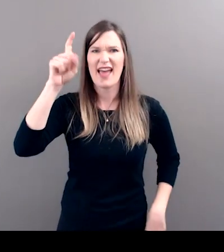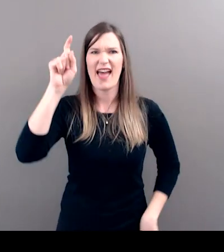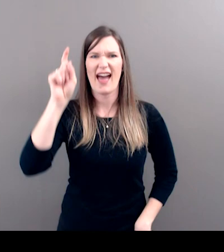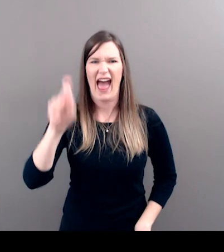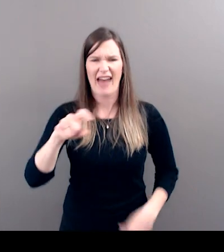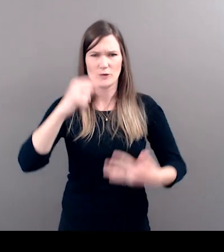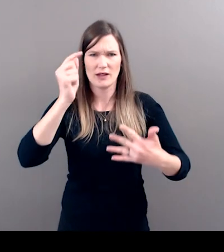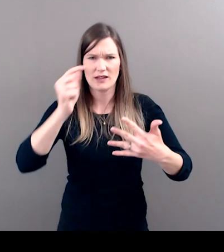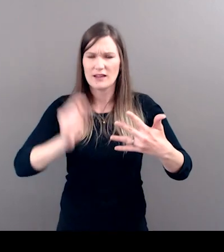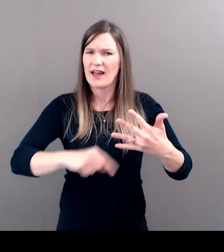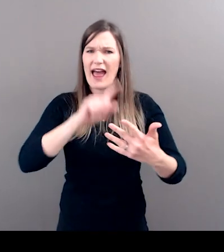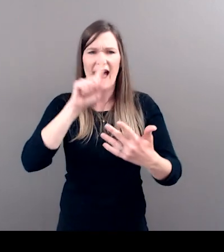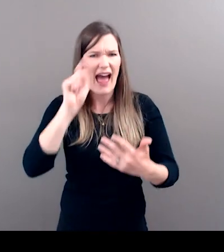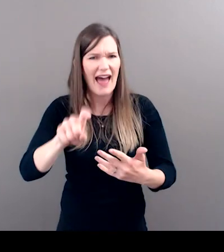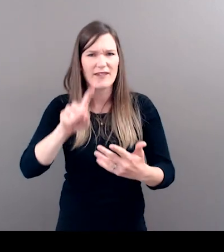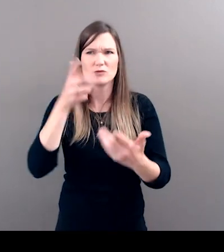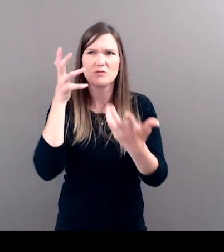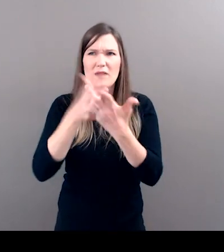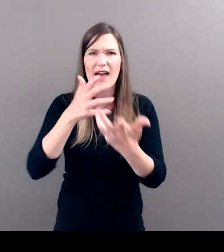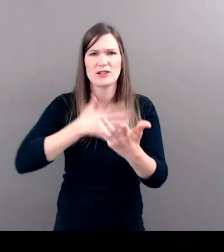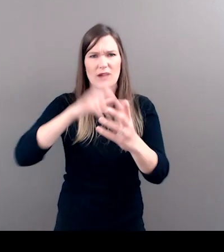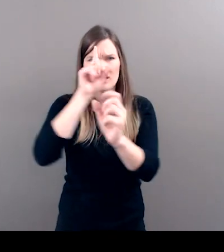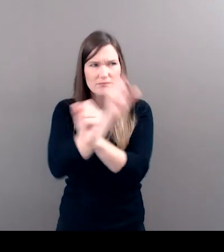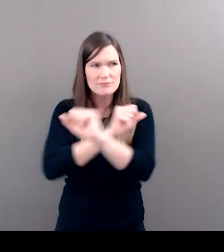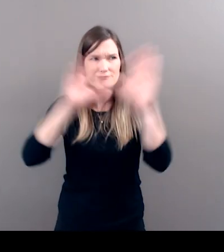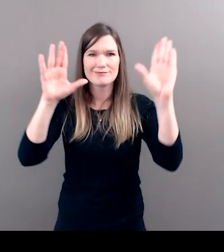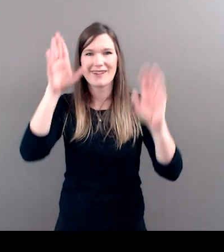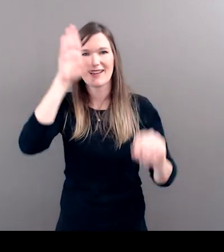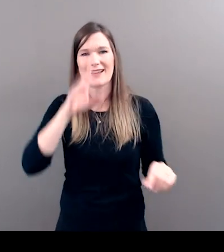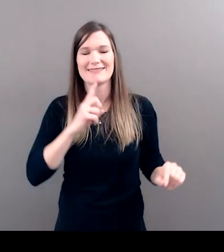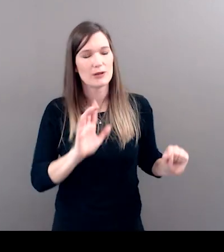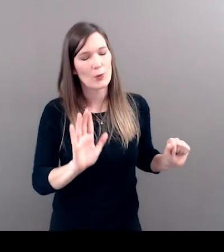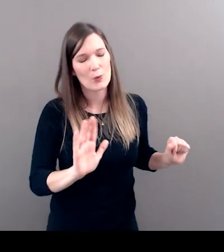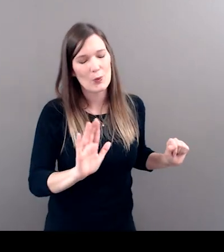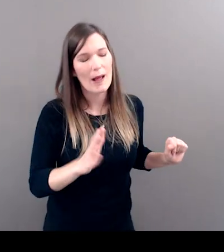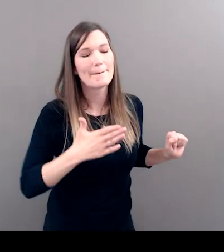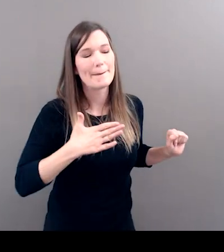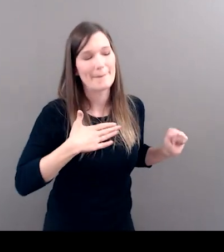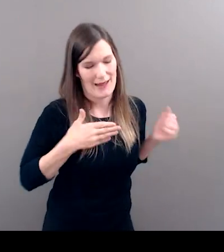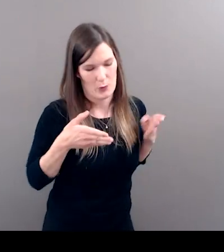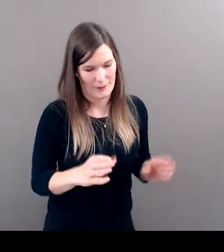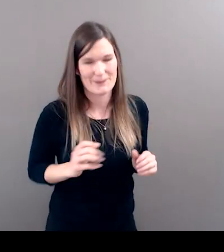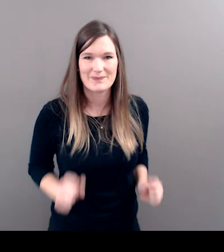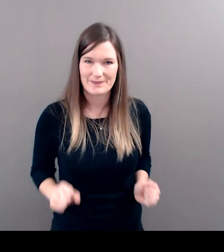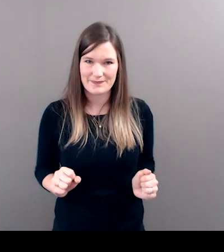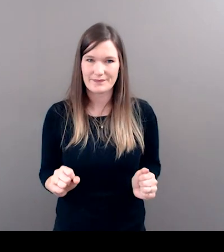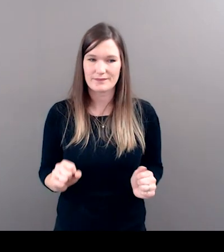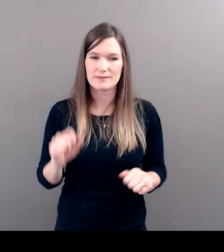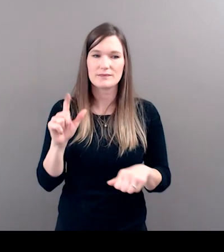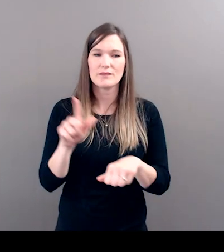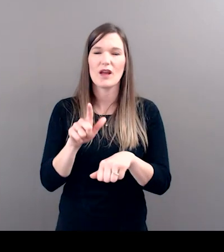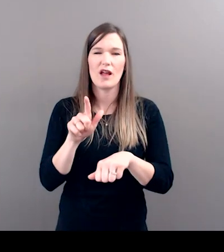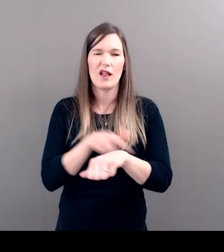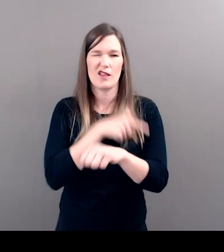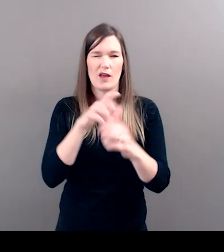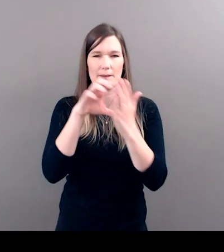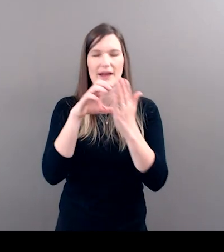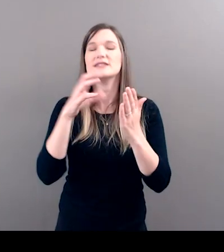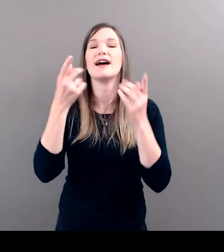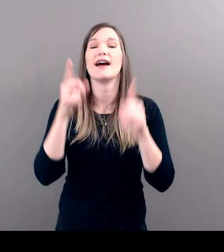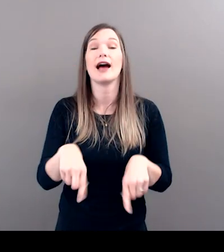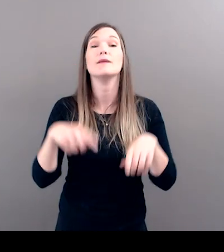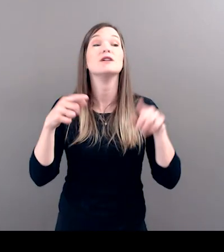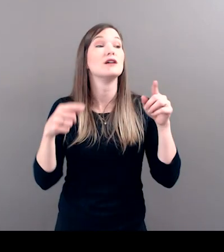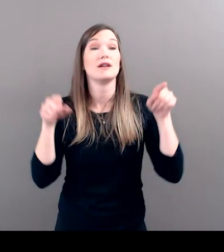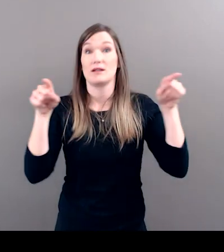no, I do it my way. It's my way. So look what happened. This is going to be a long passage. This is when David and Goliath,